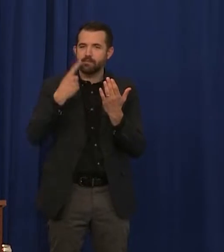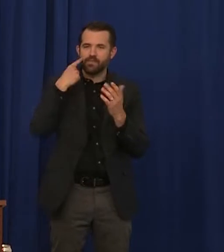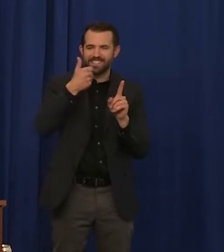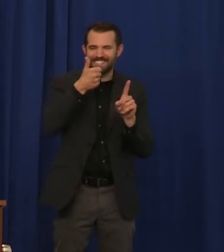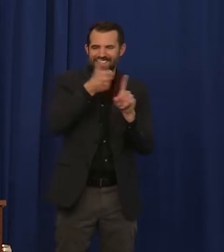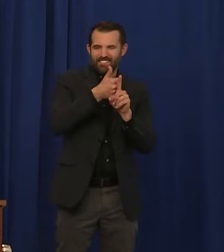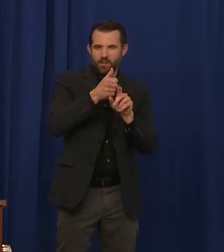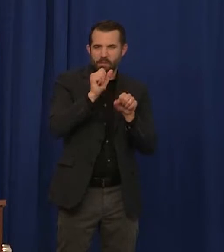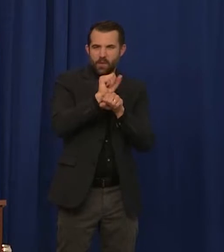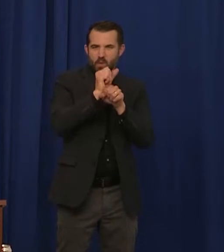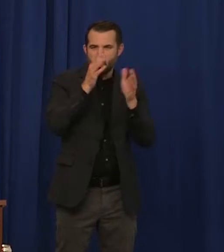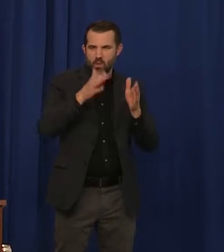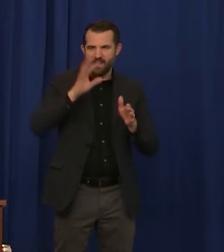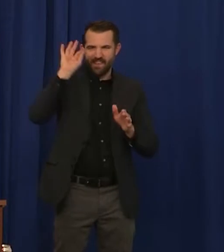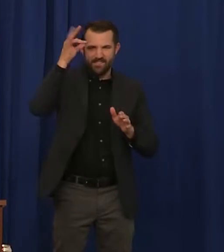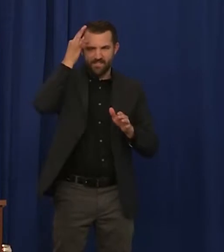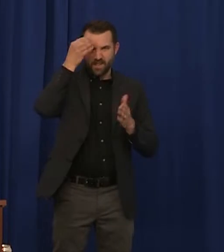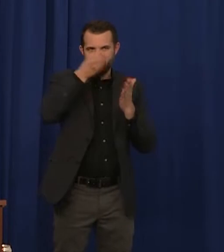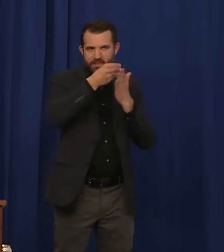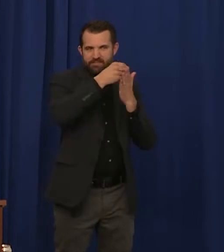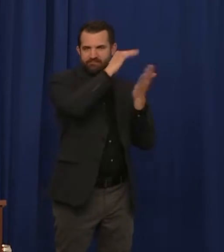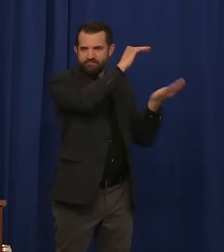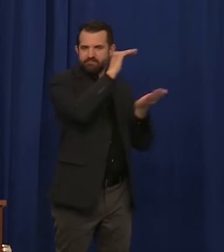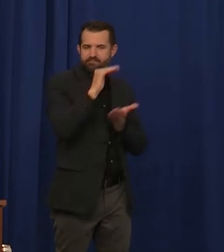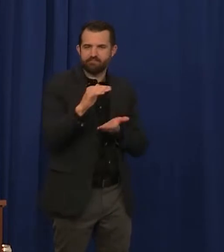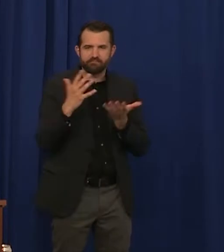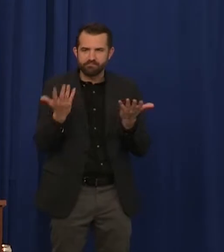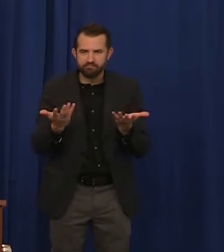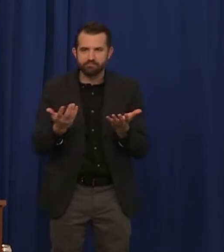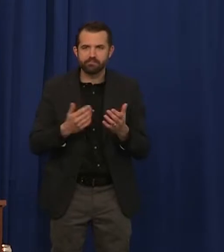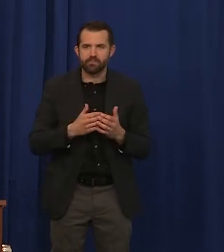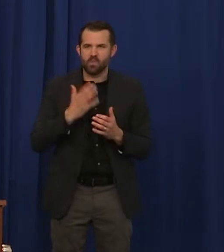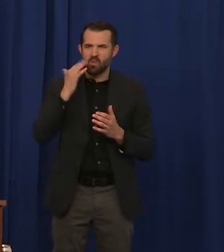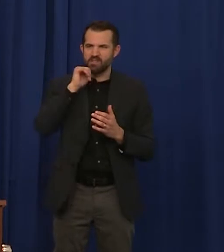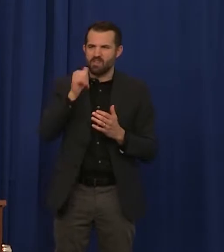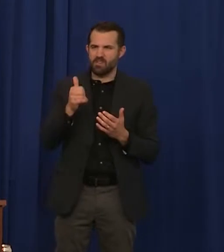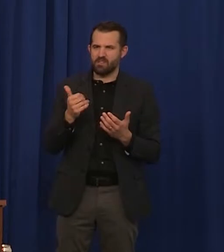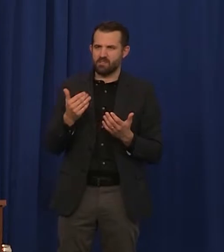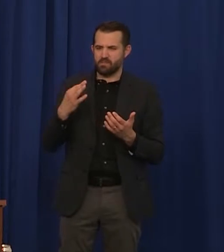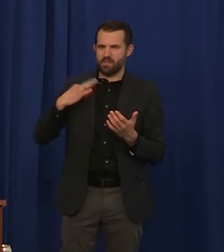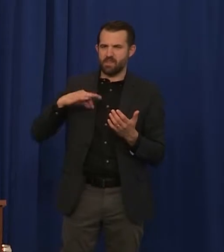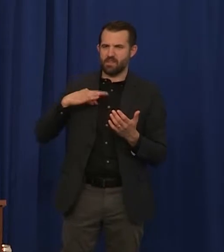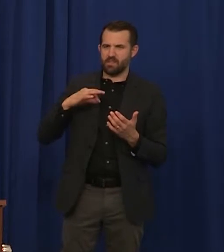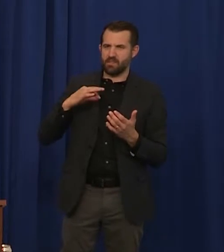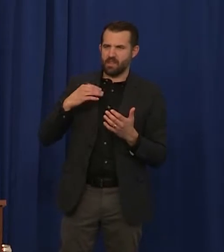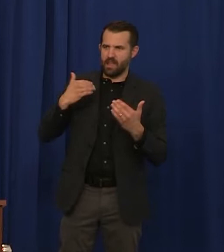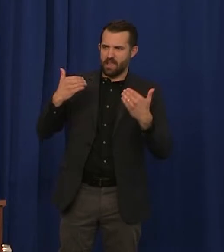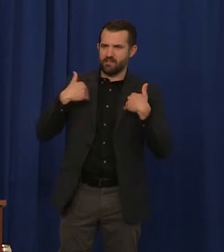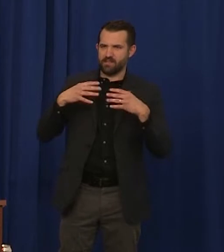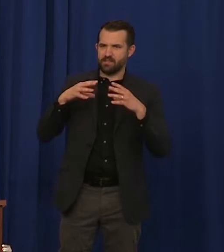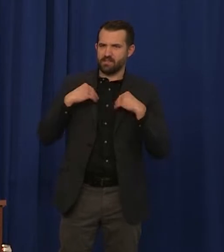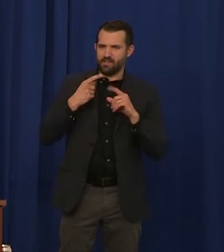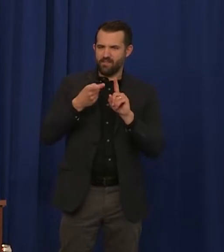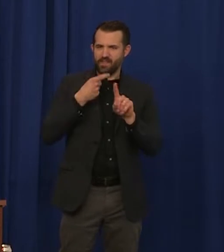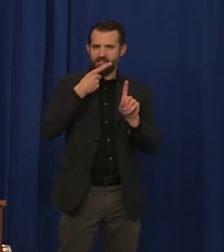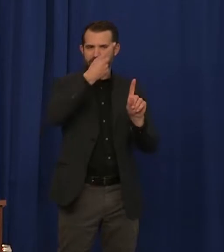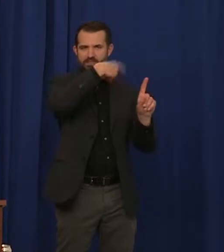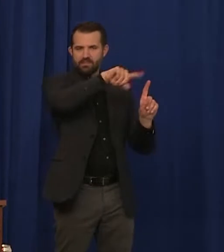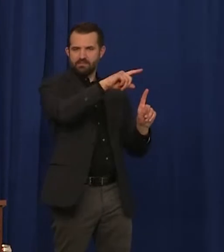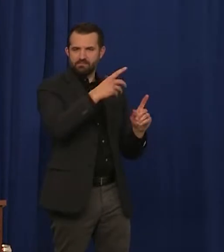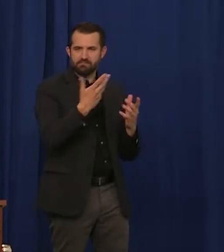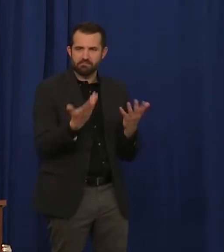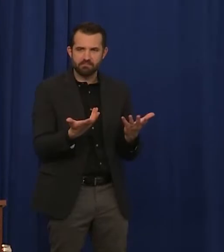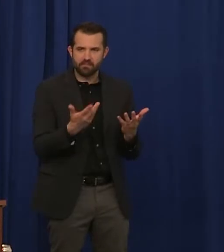and why hasn't Maine started accepting applications even though